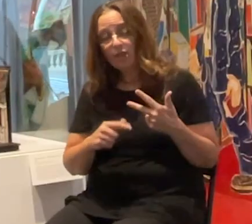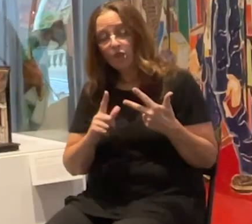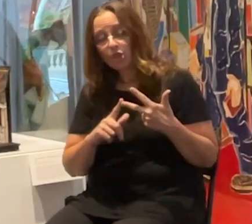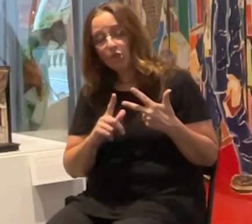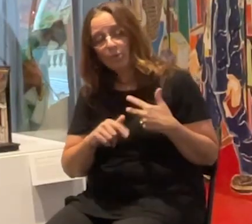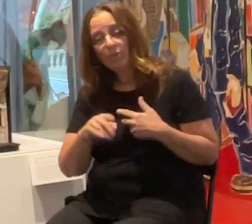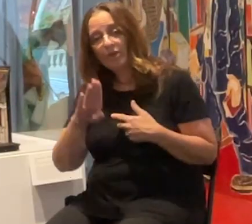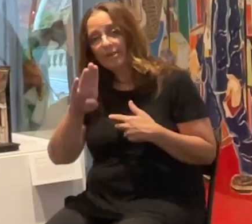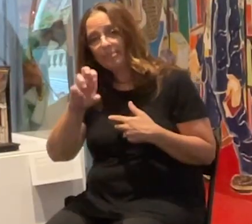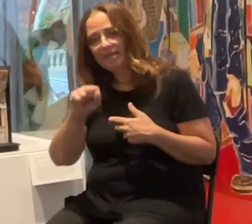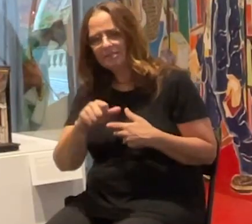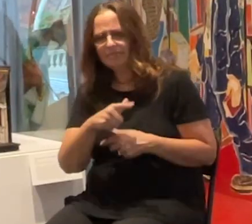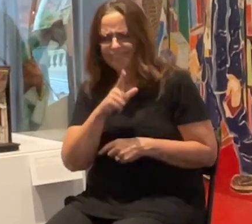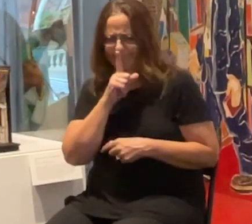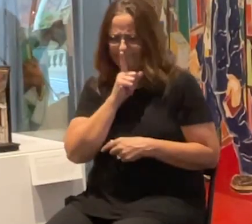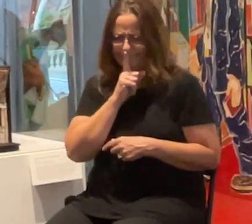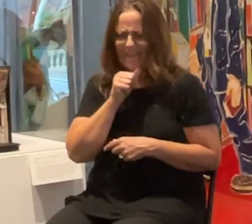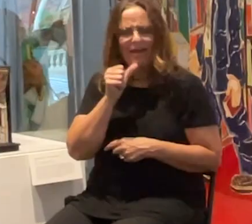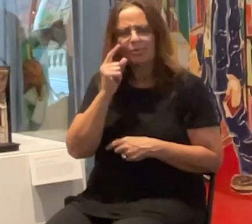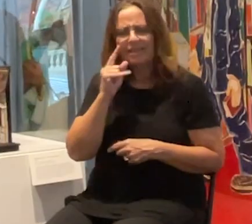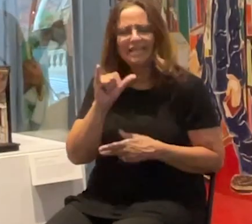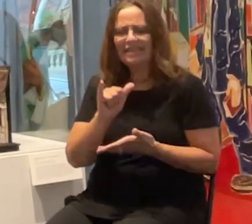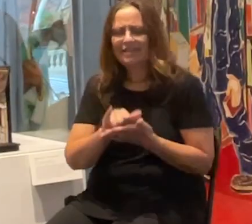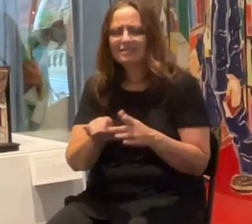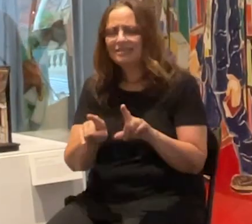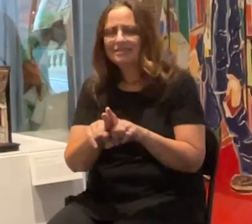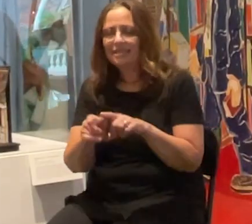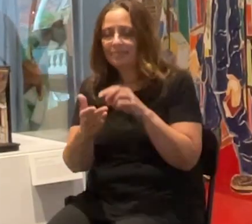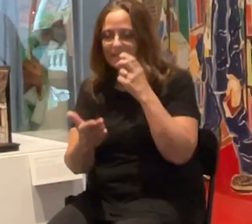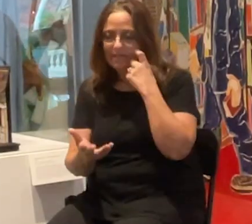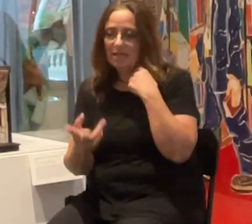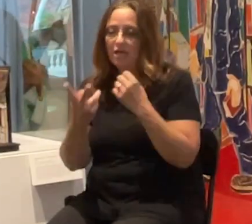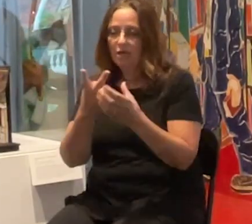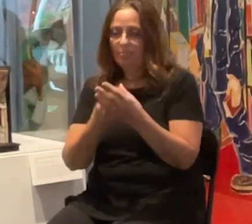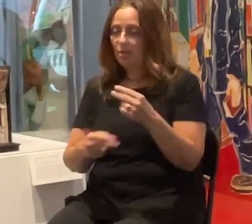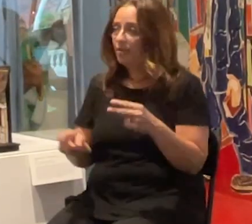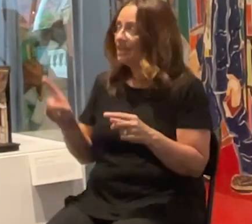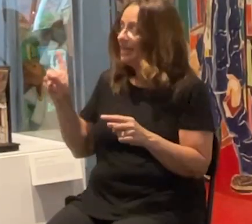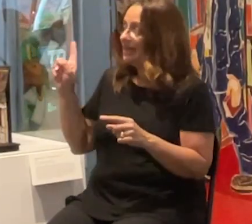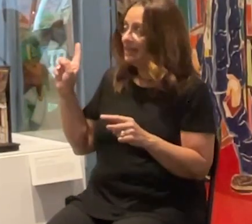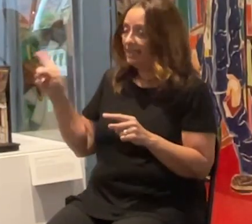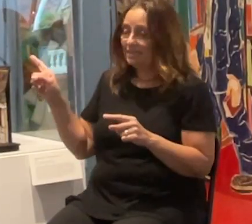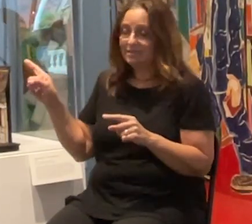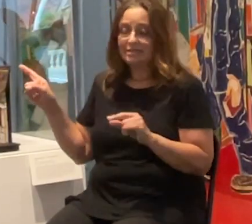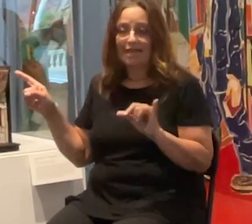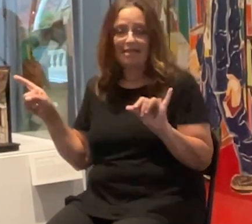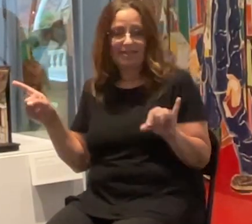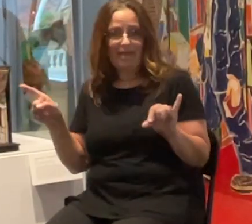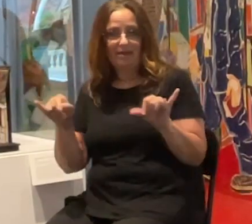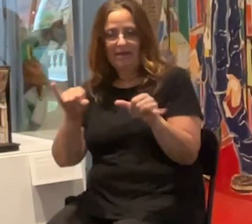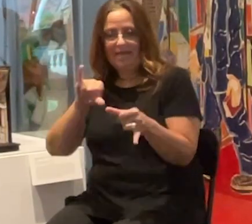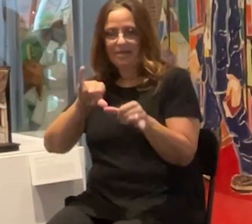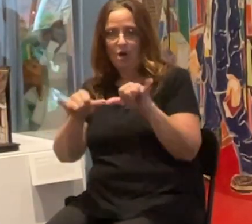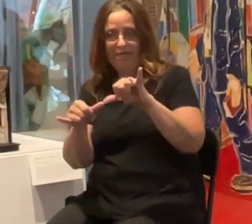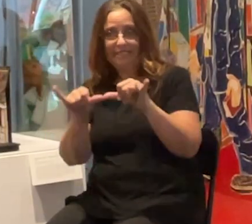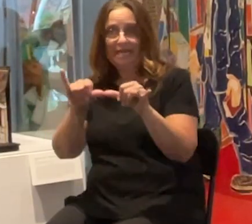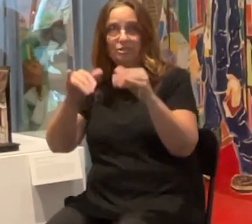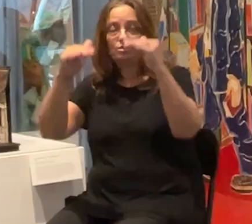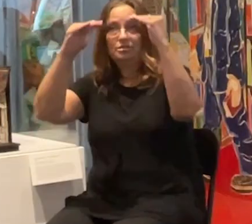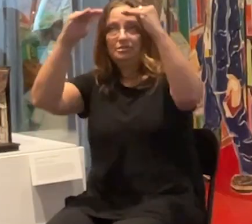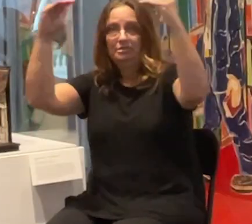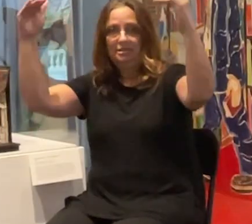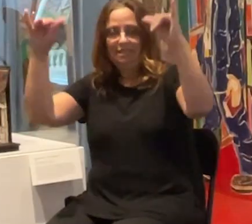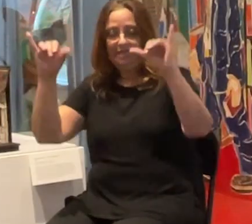well, of. Well, no, I don't even think that's quite the same thing in a way. Both this and that are really architecturally embedded, and although the